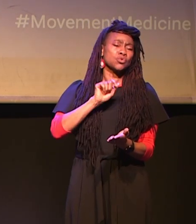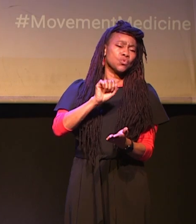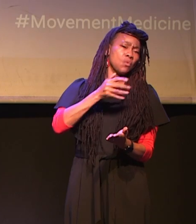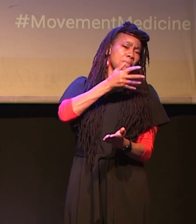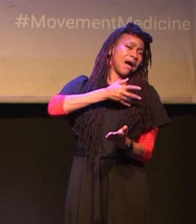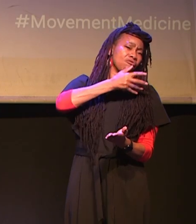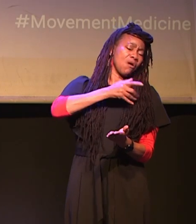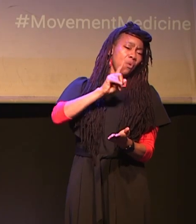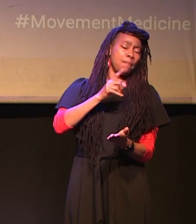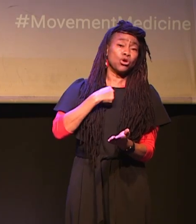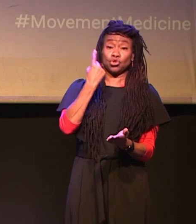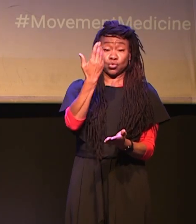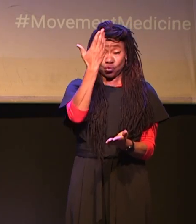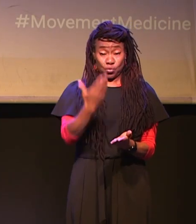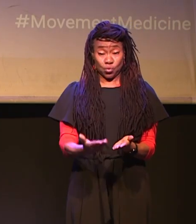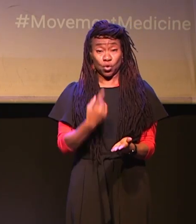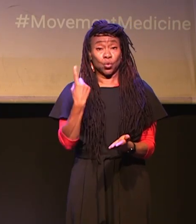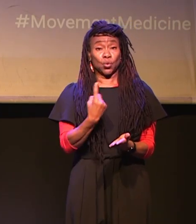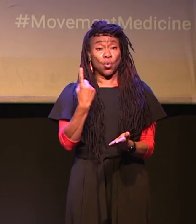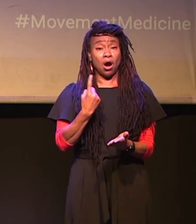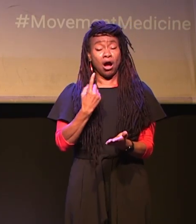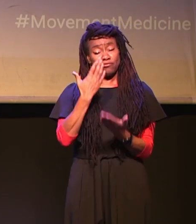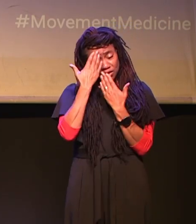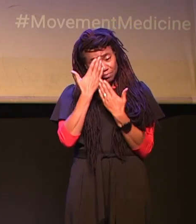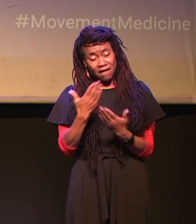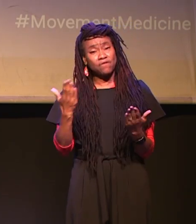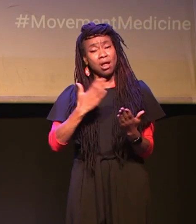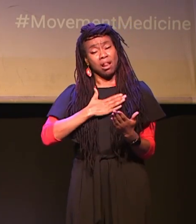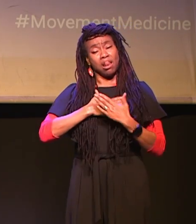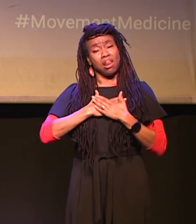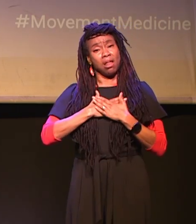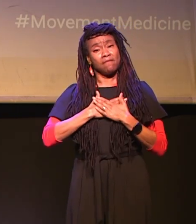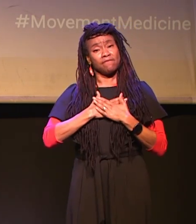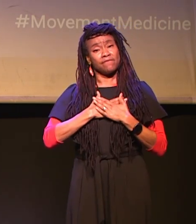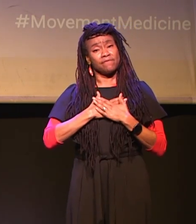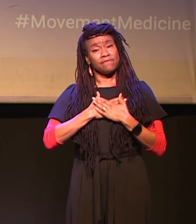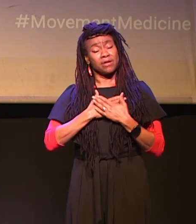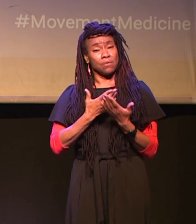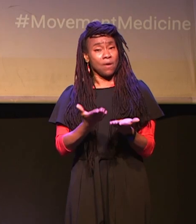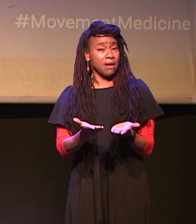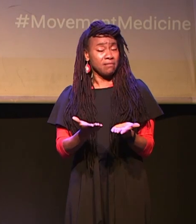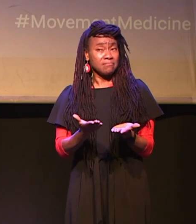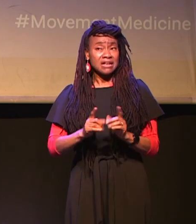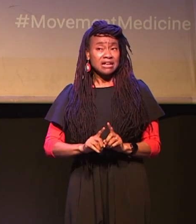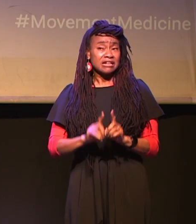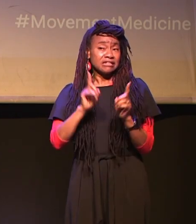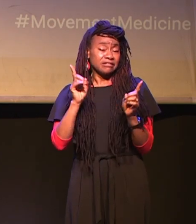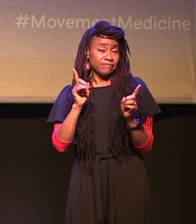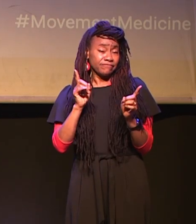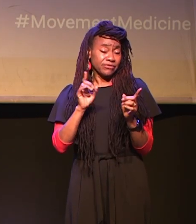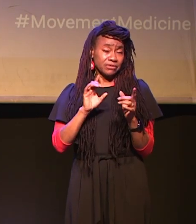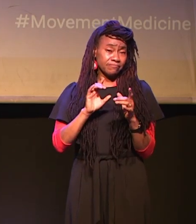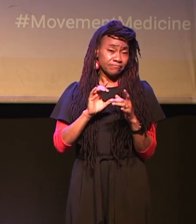about who you are in this respectful, loving way, then that might just give us a completely different energy and a different way of being in relationship with